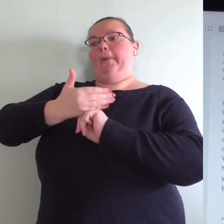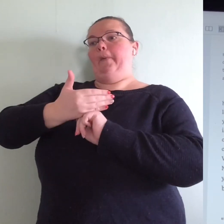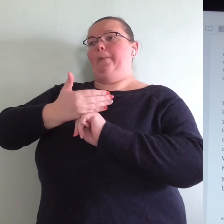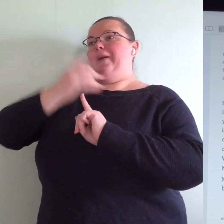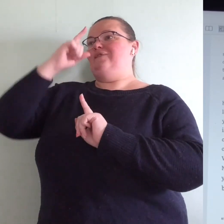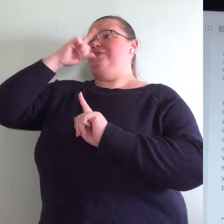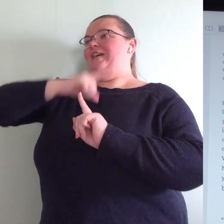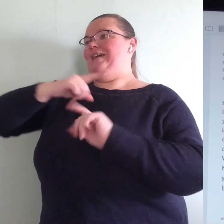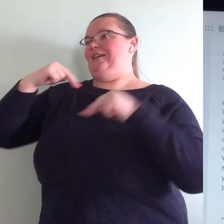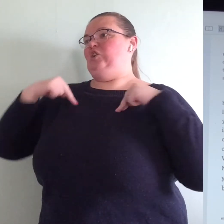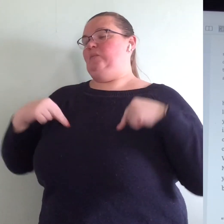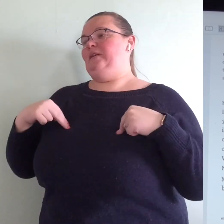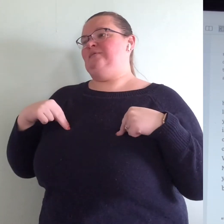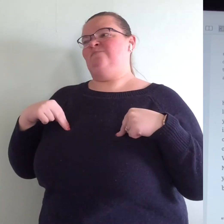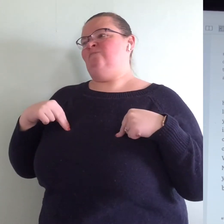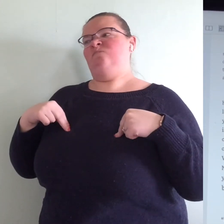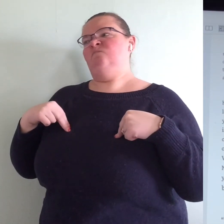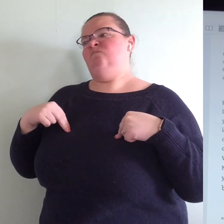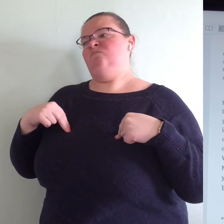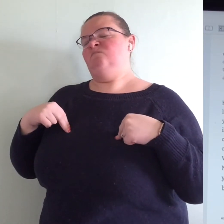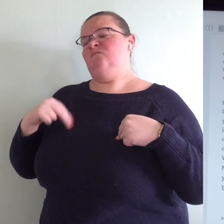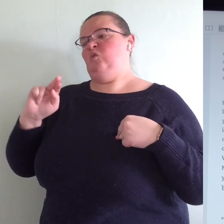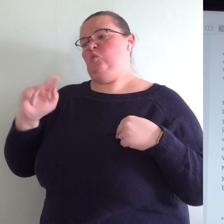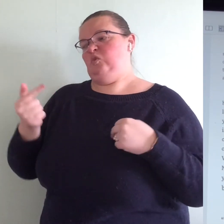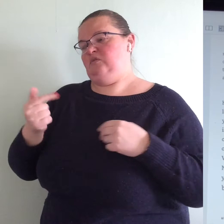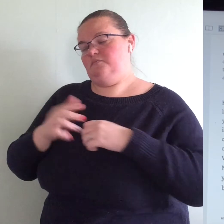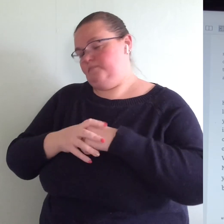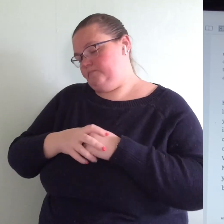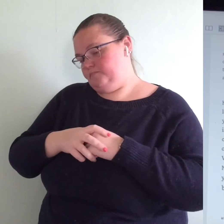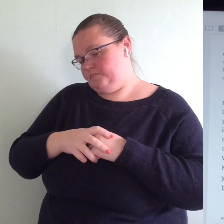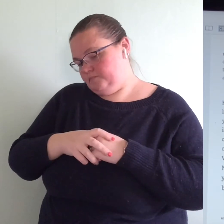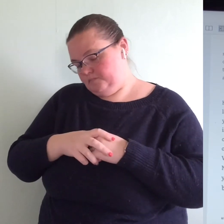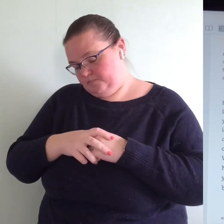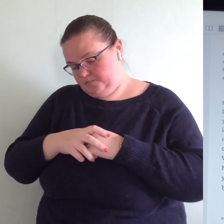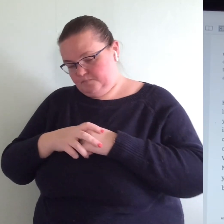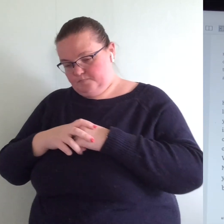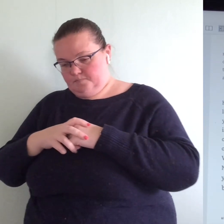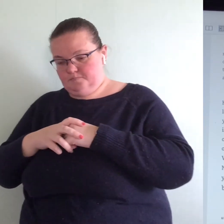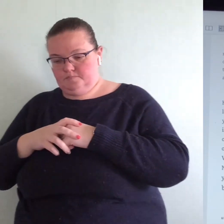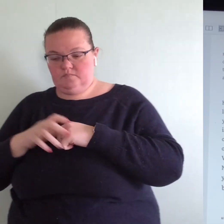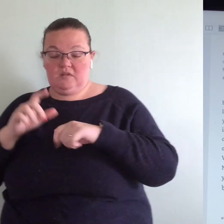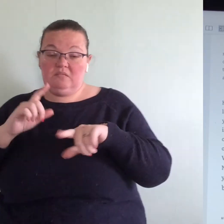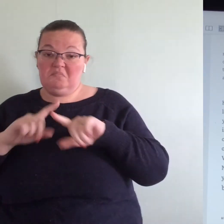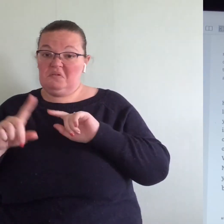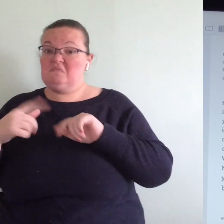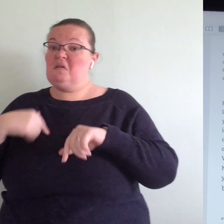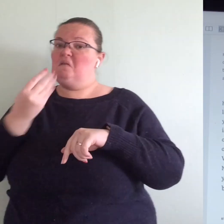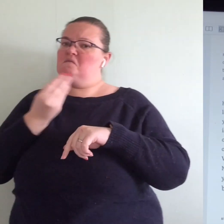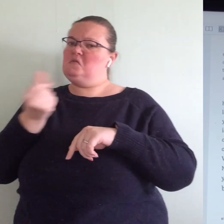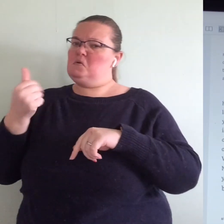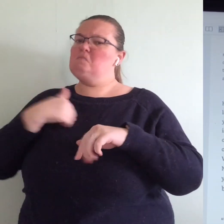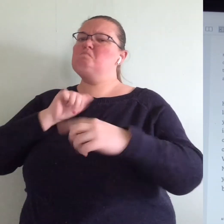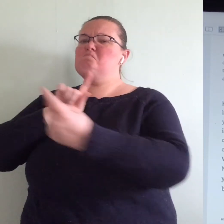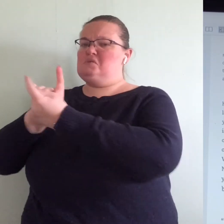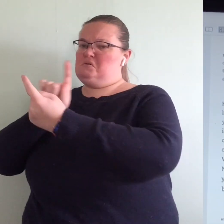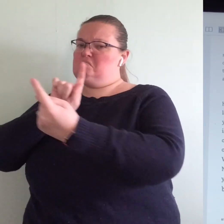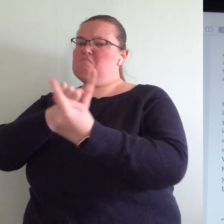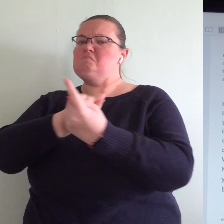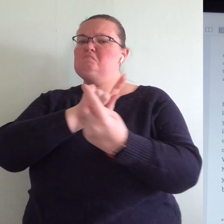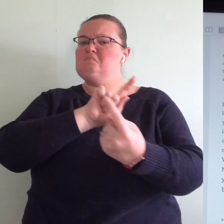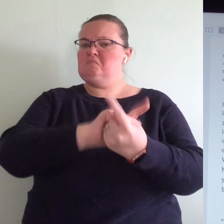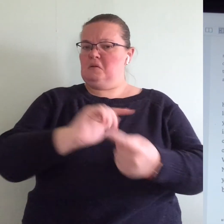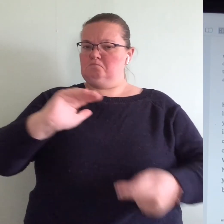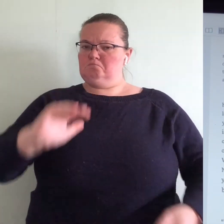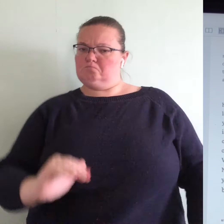dwarfs, said Miss Beaver. So I, now you come to speak of it, said her husband, but precious few, and they were the ones